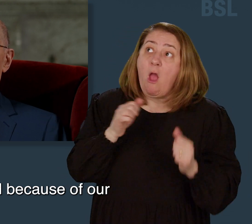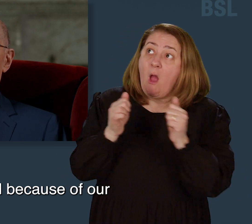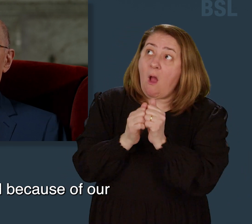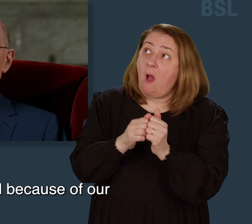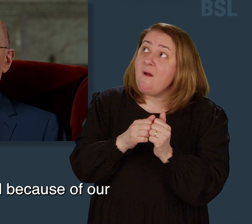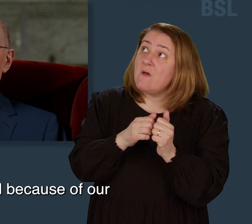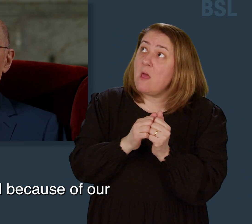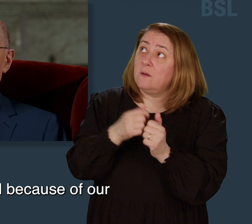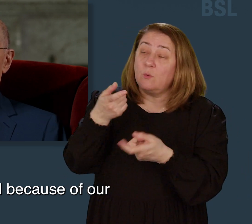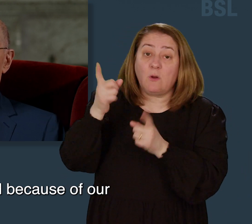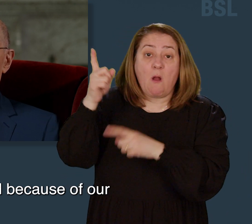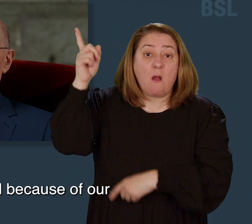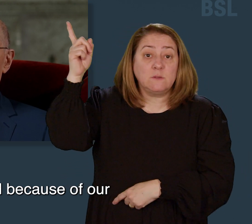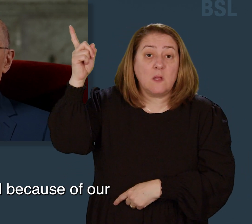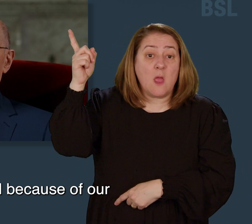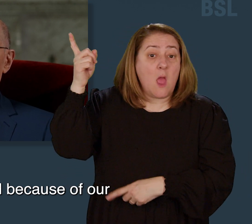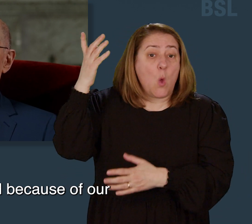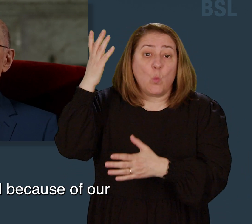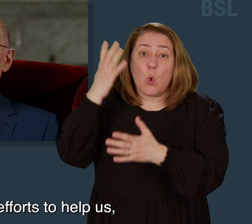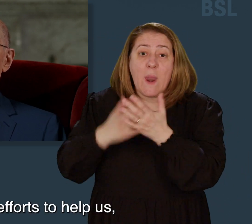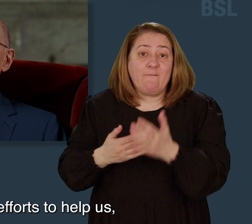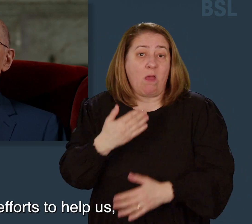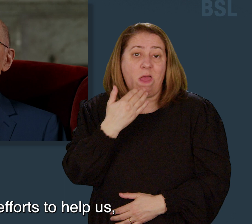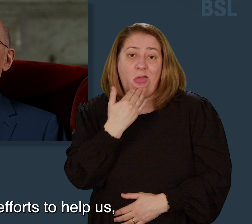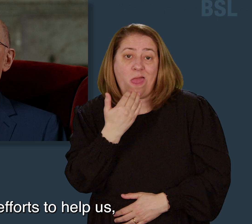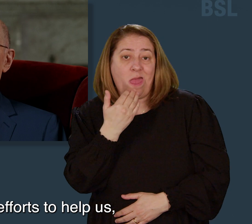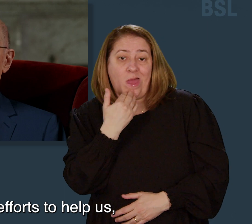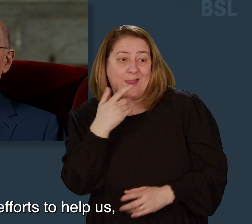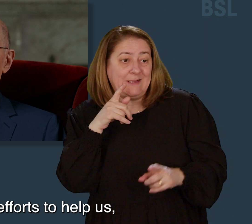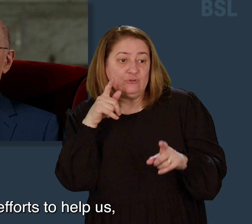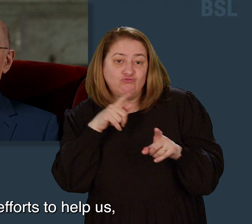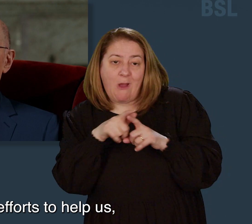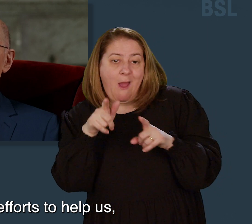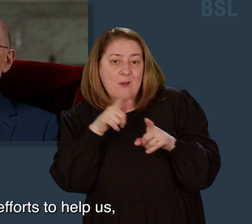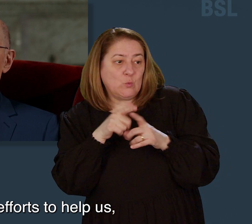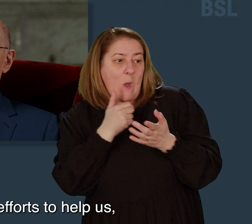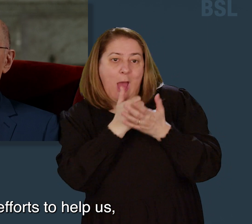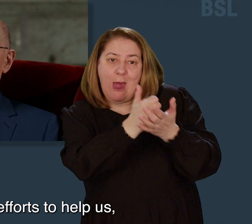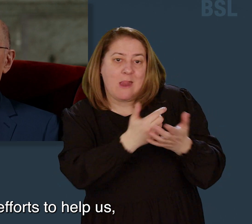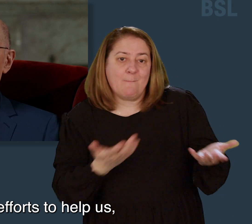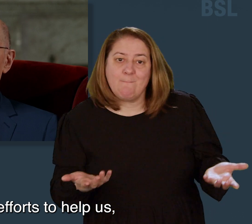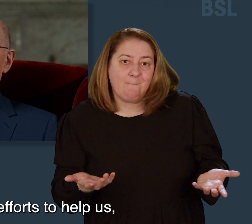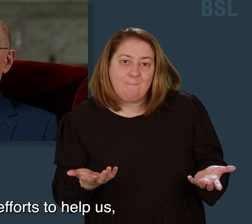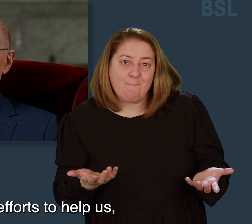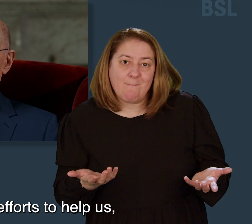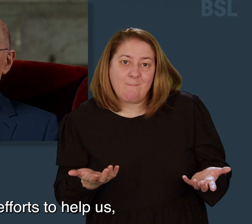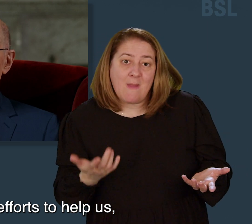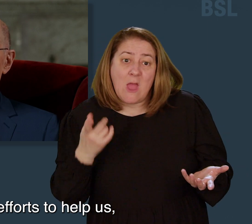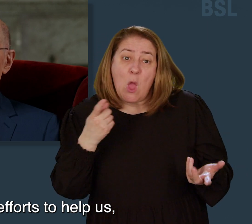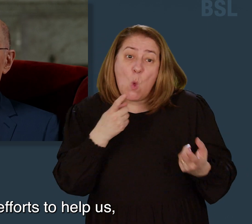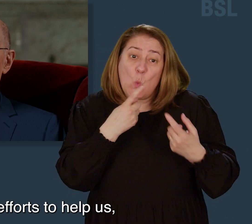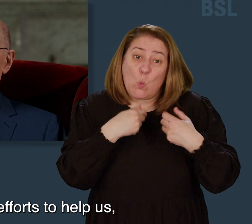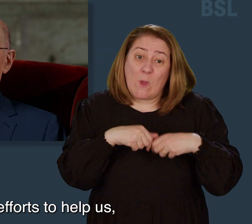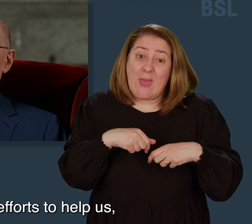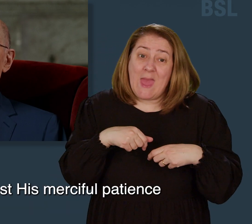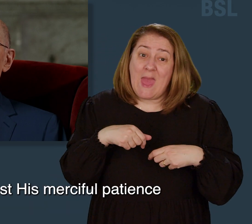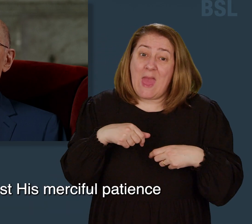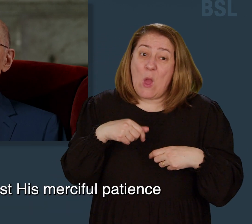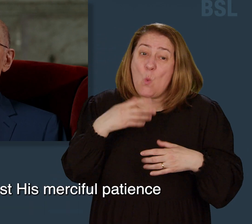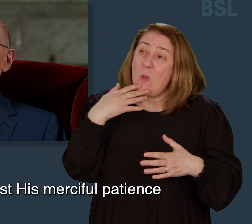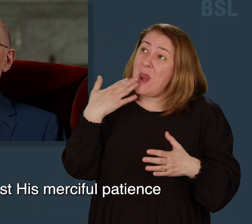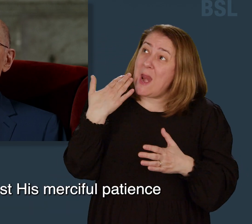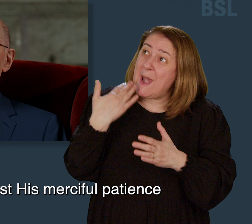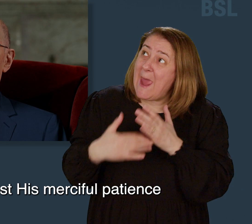because of our covenant with God, He will never tire in His efforts to help us, and we